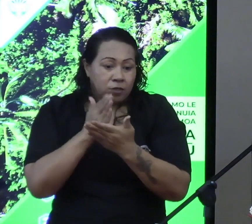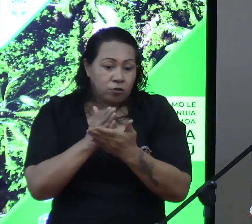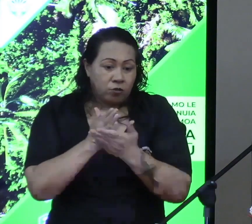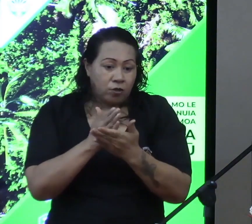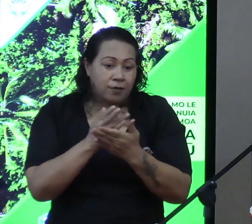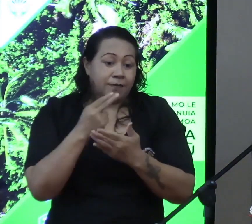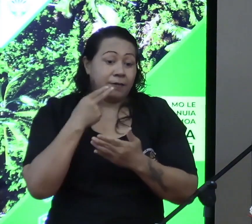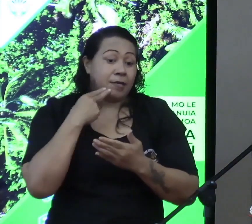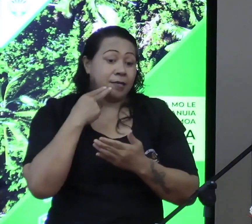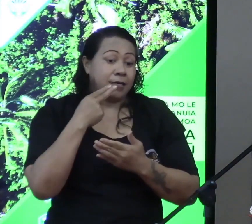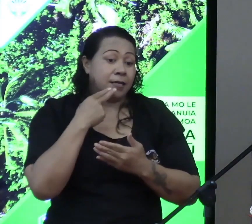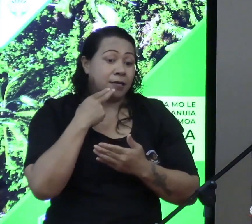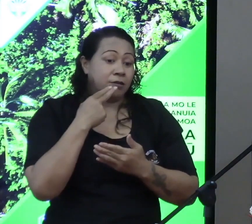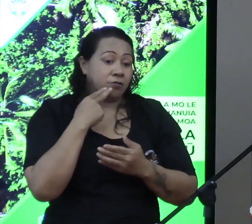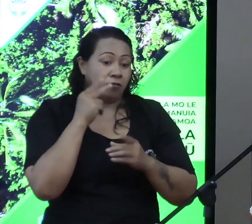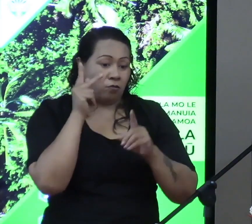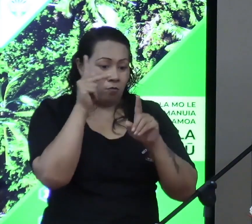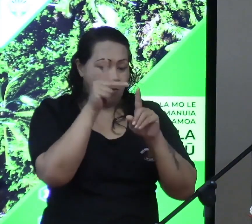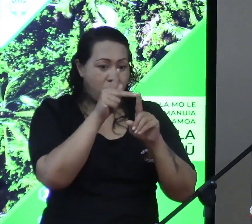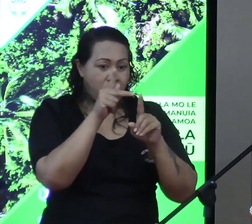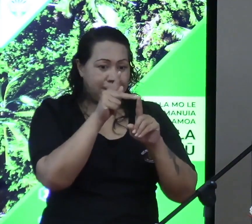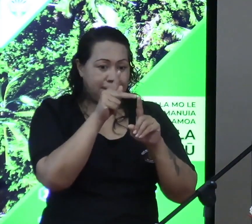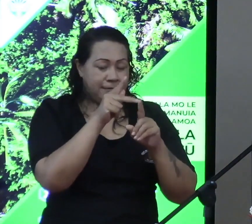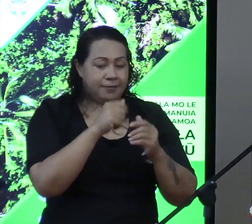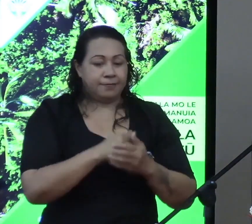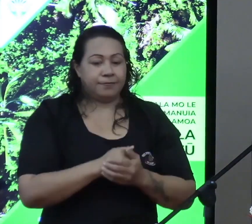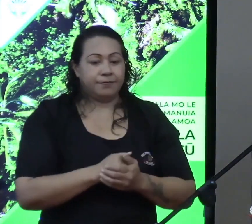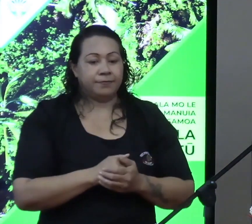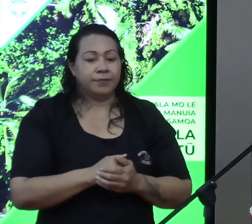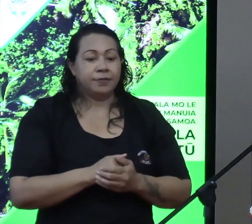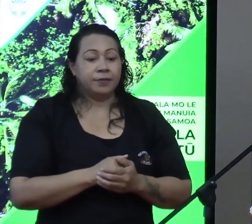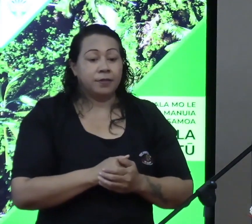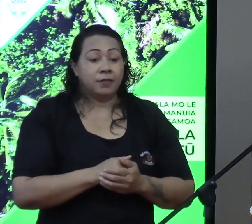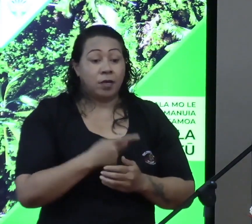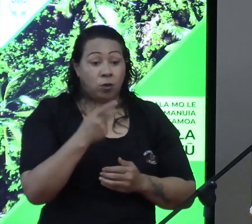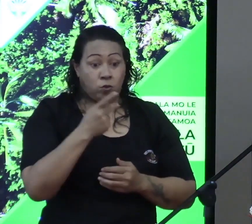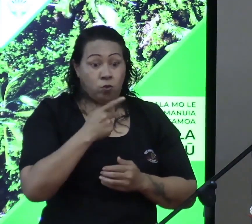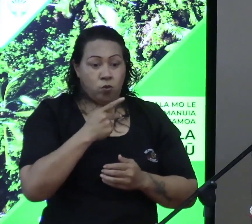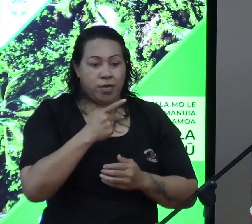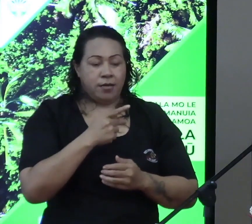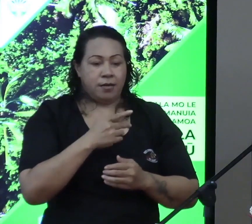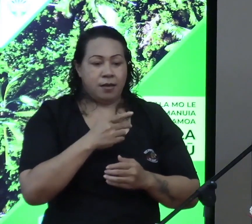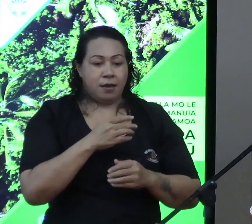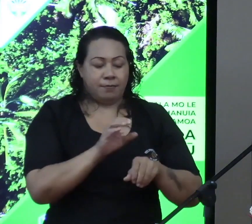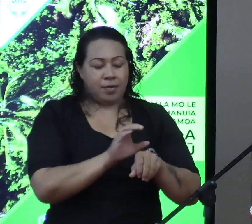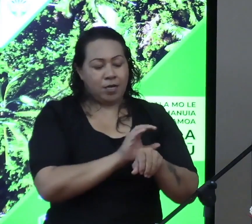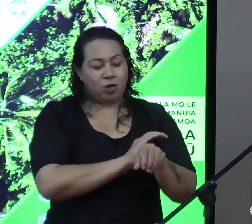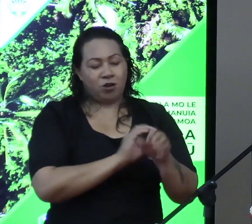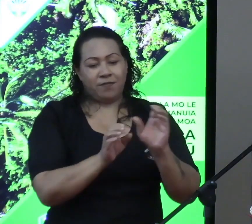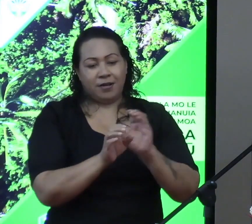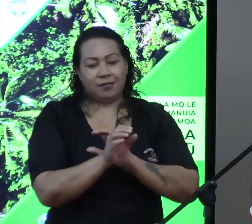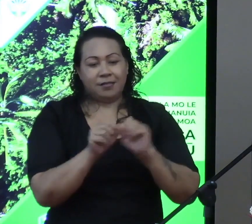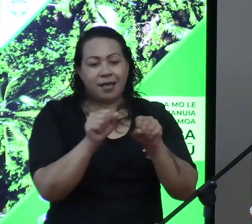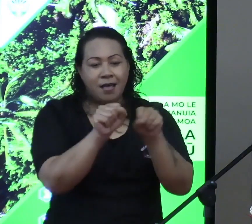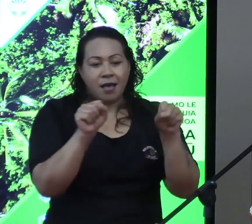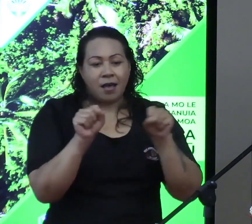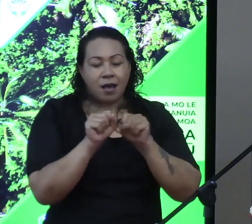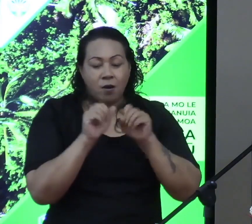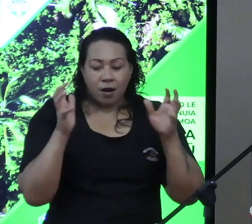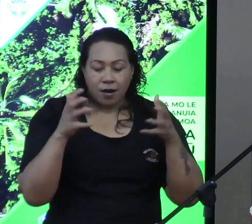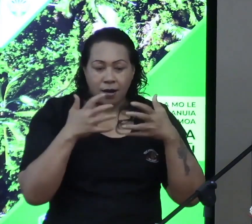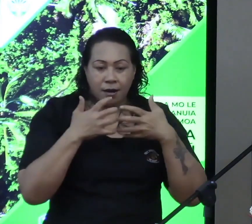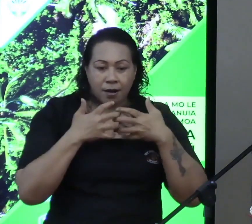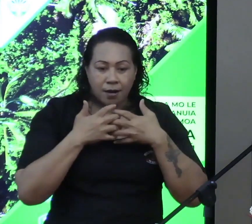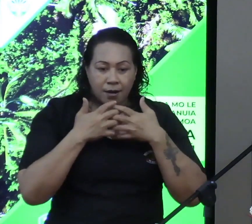preceding national priorities. We are confident our collaboration will continue